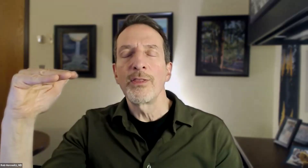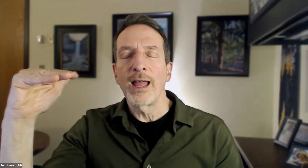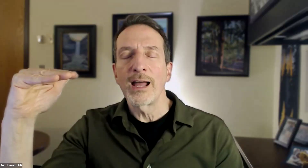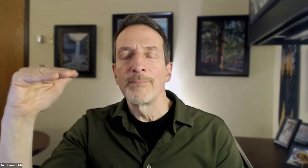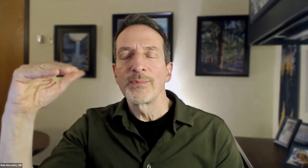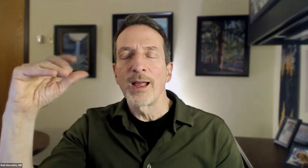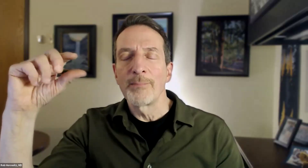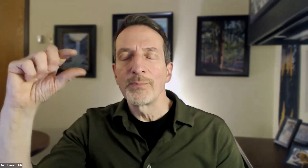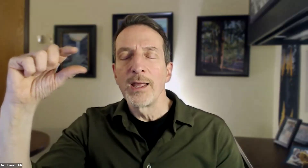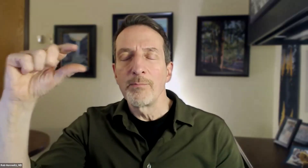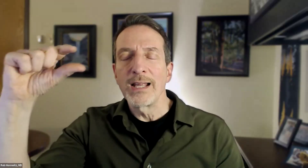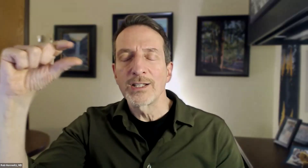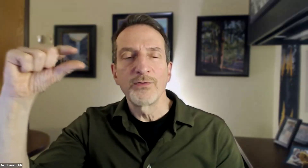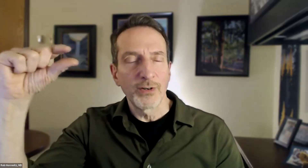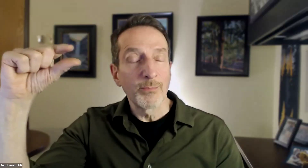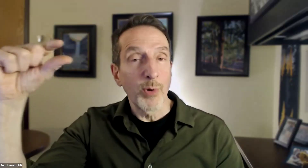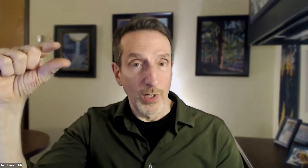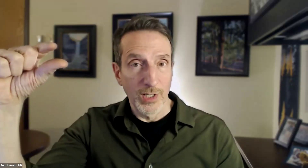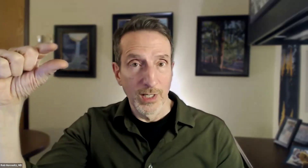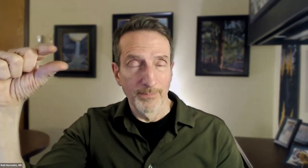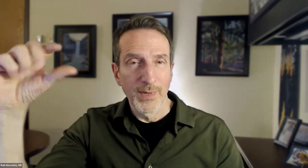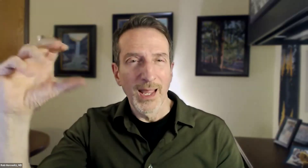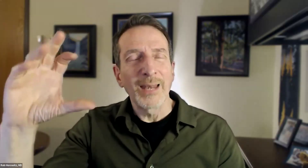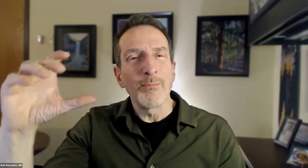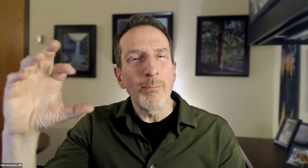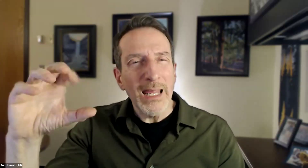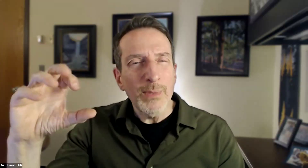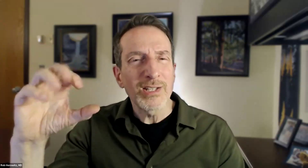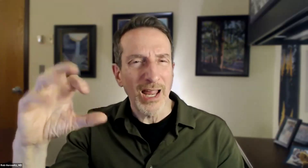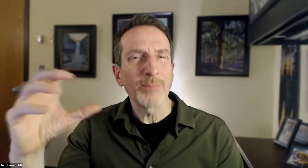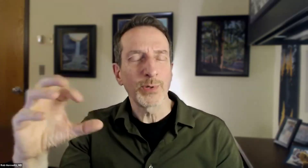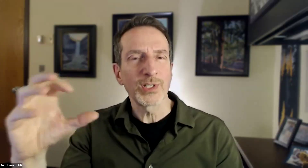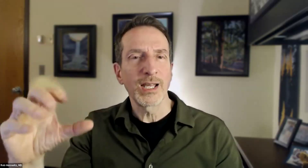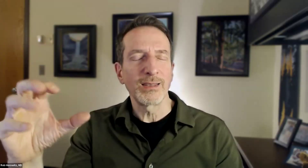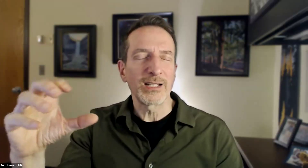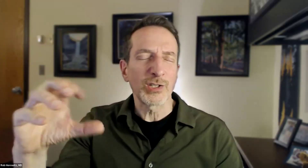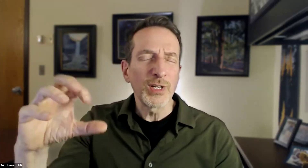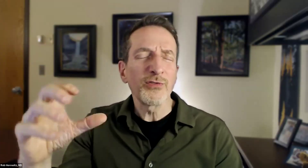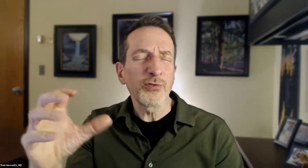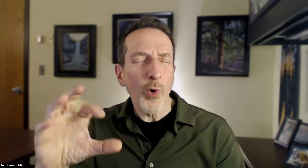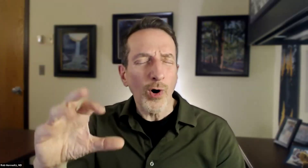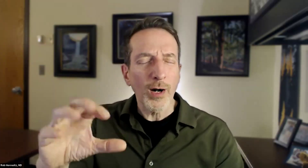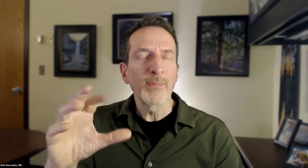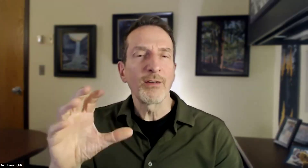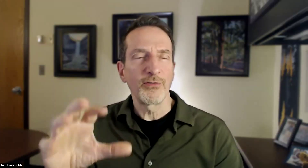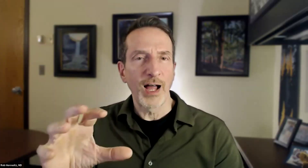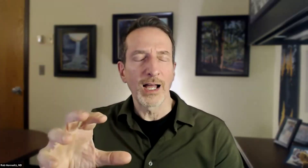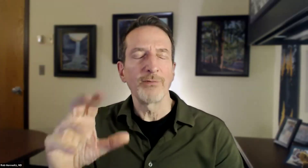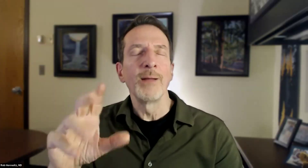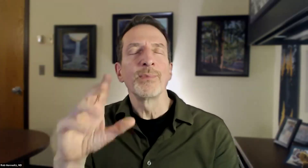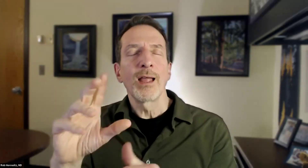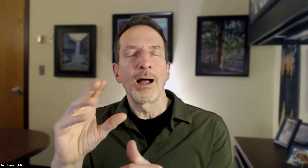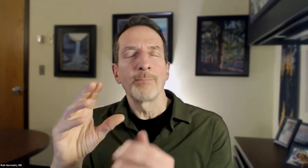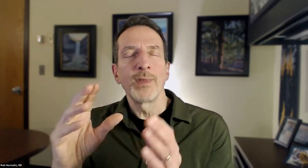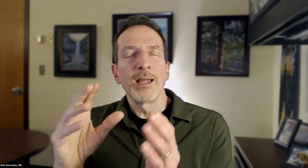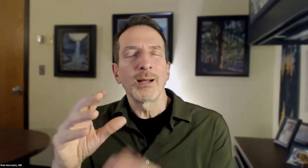experience that makes this very important to them. And maybe 10%, that's three, four,